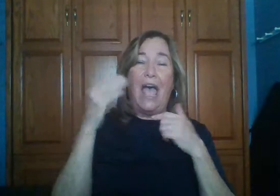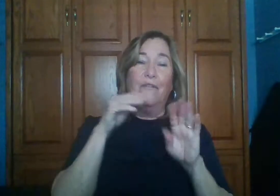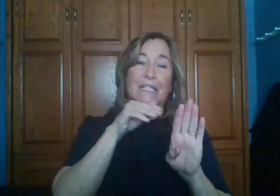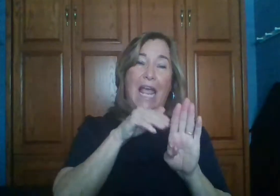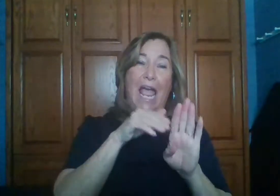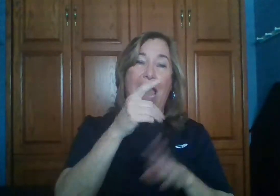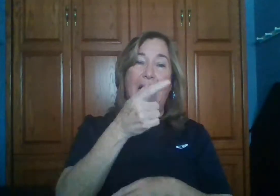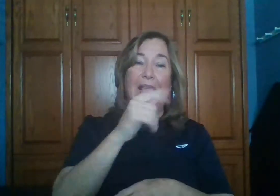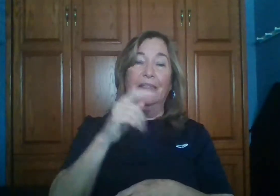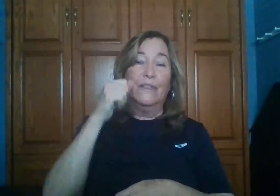story.